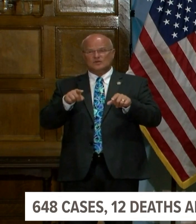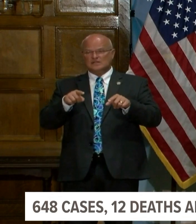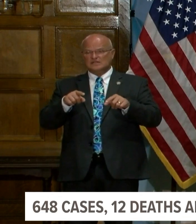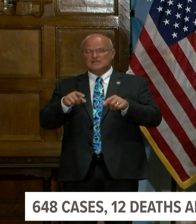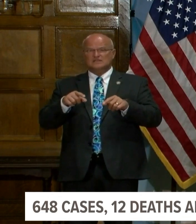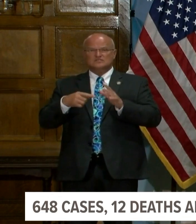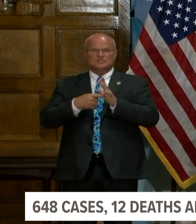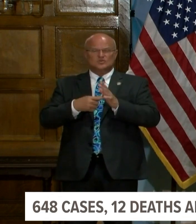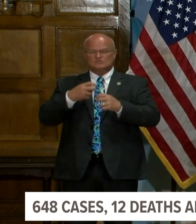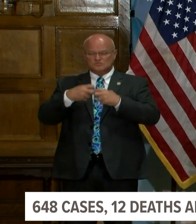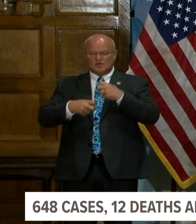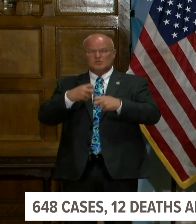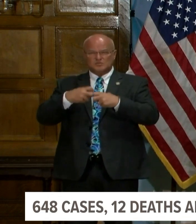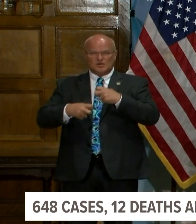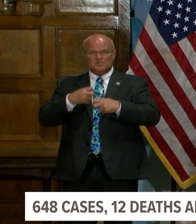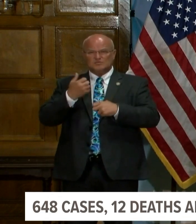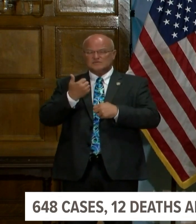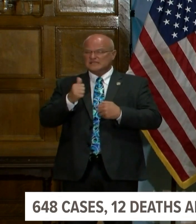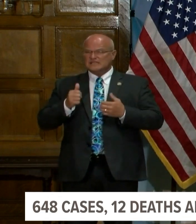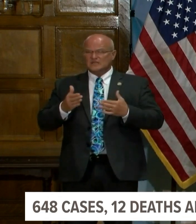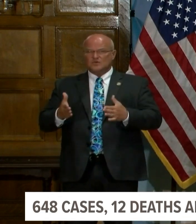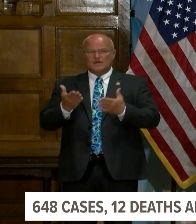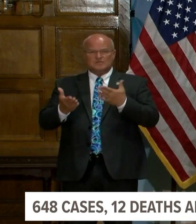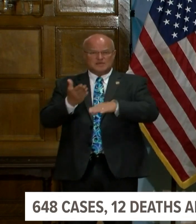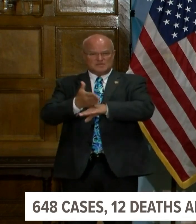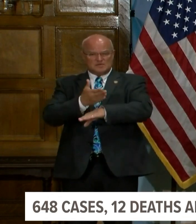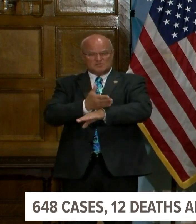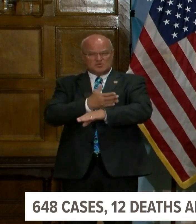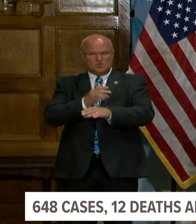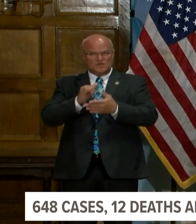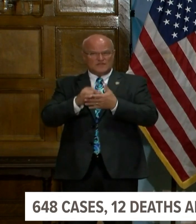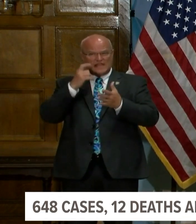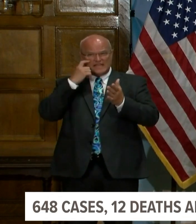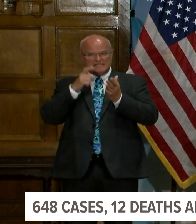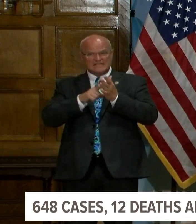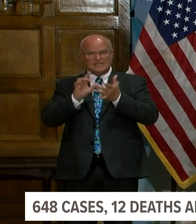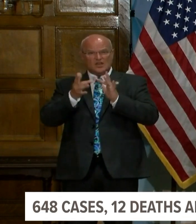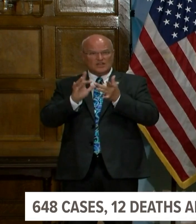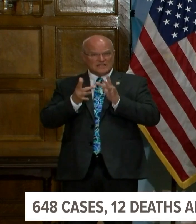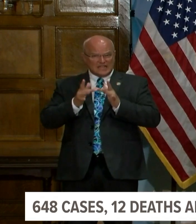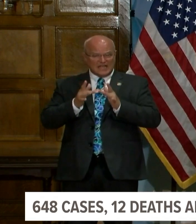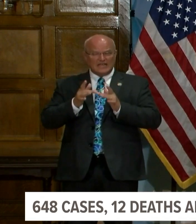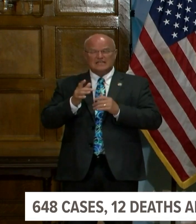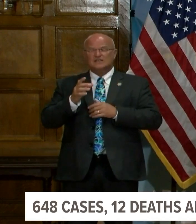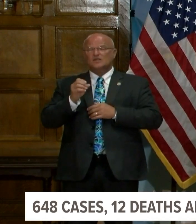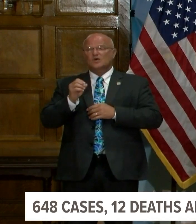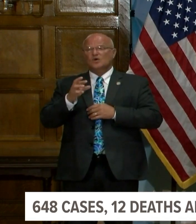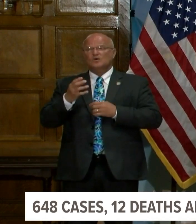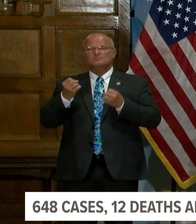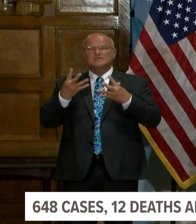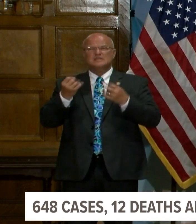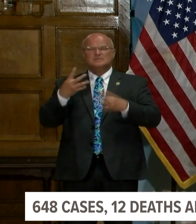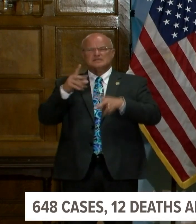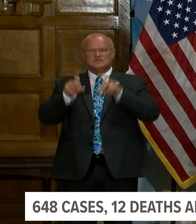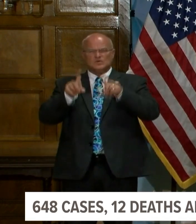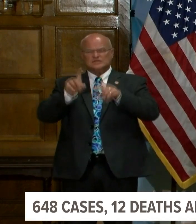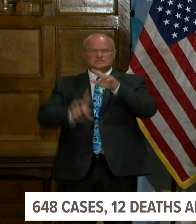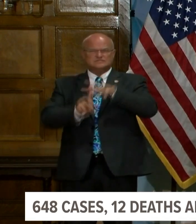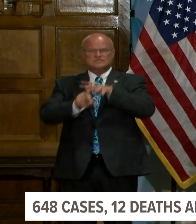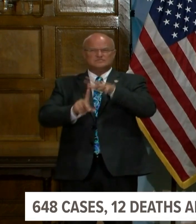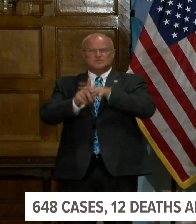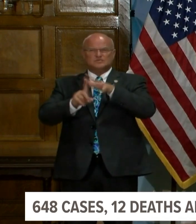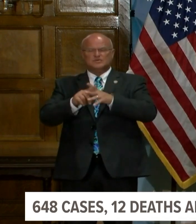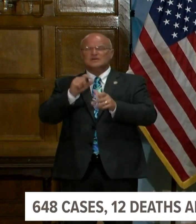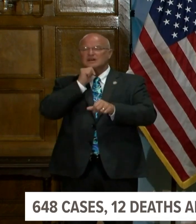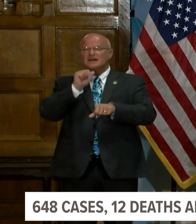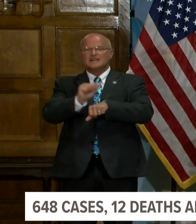show an ID, they said. Is there any way to maybe prove that identity online? Just a lot of questions about unemployment